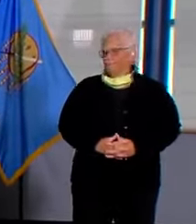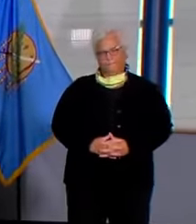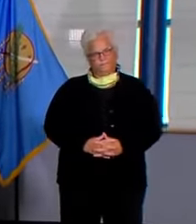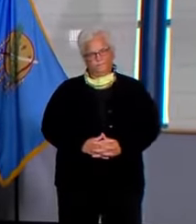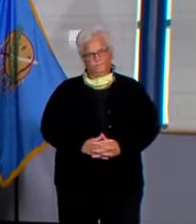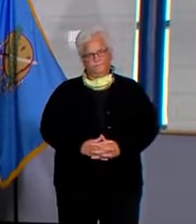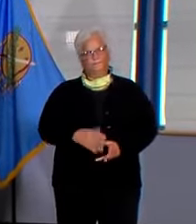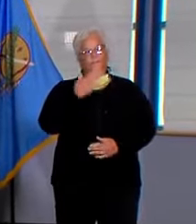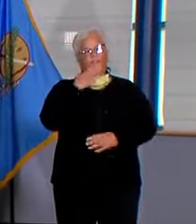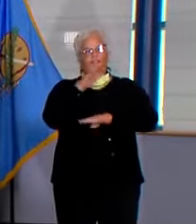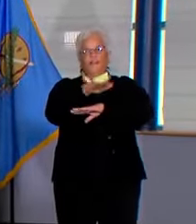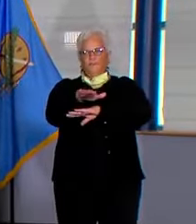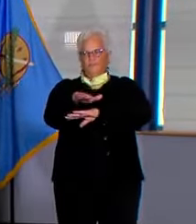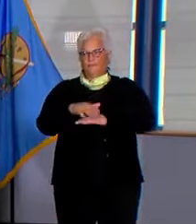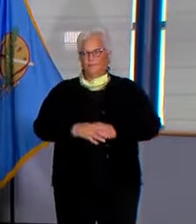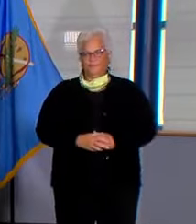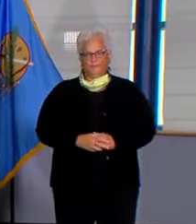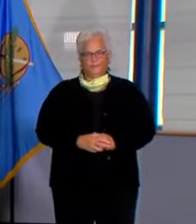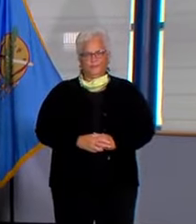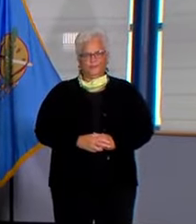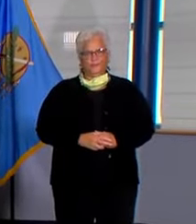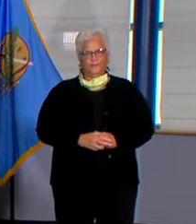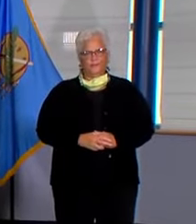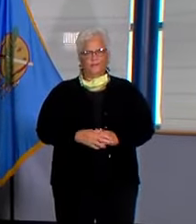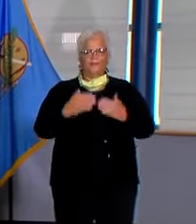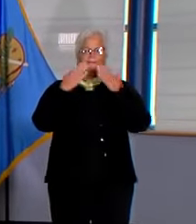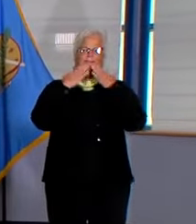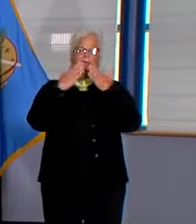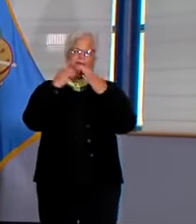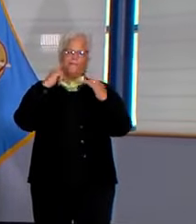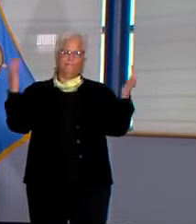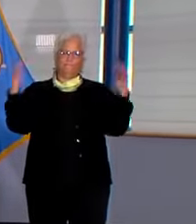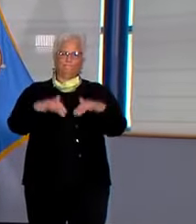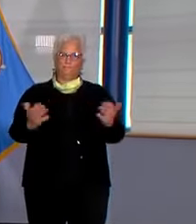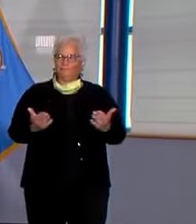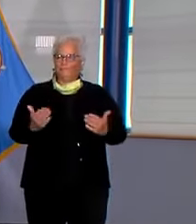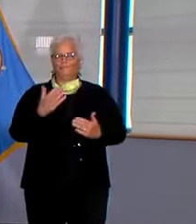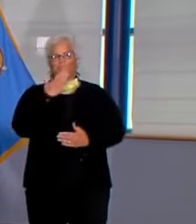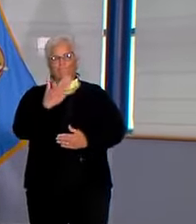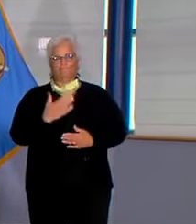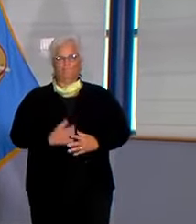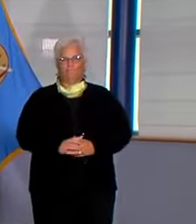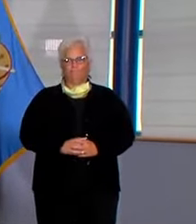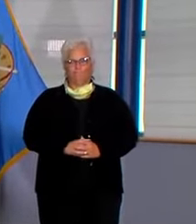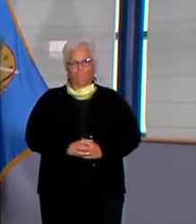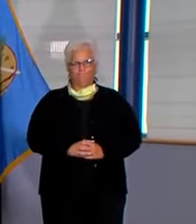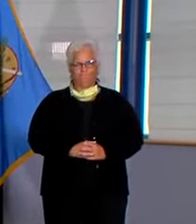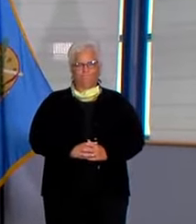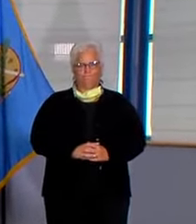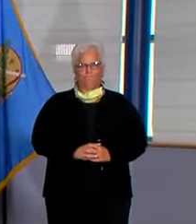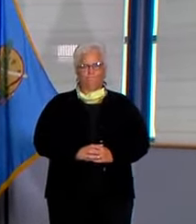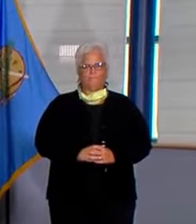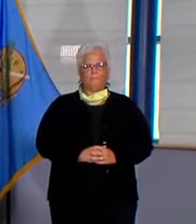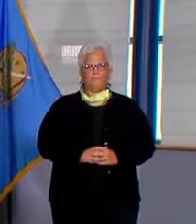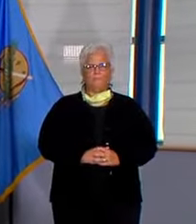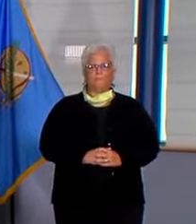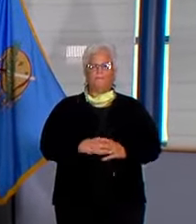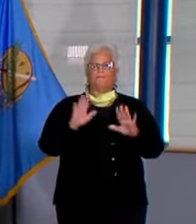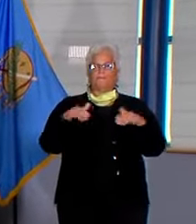Good afternoon. Thank you all for coming. We appreciate your time today. To move right into our Tulsa County